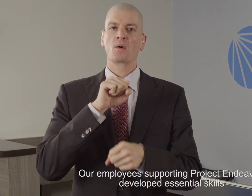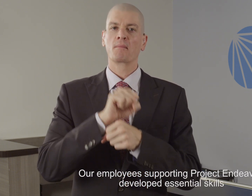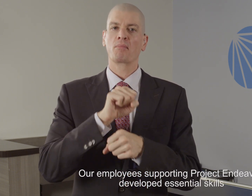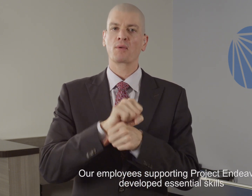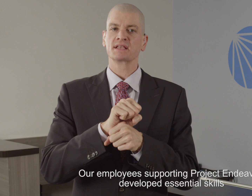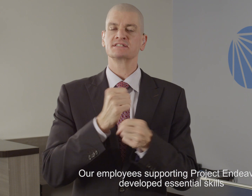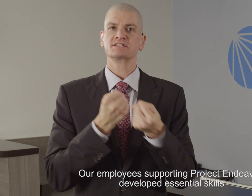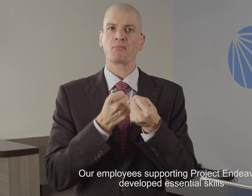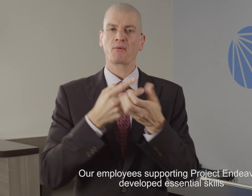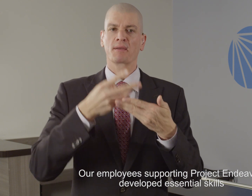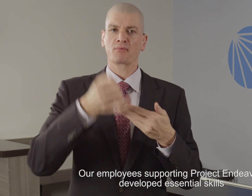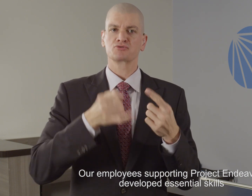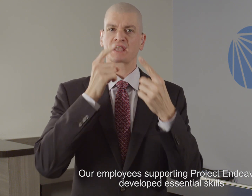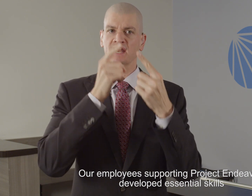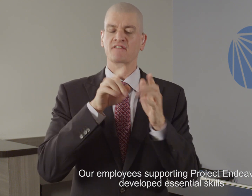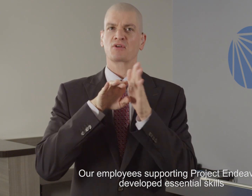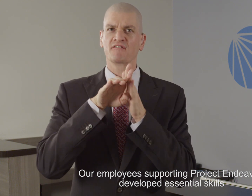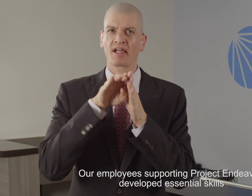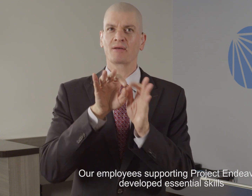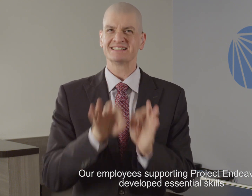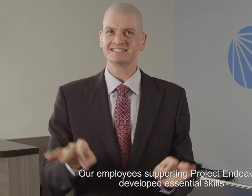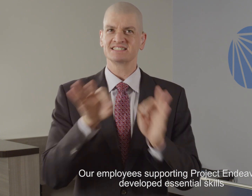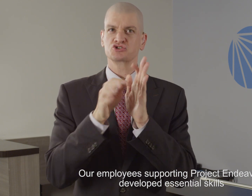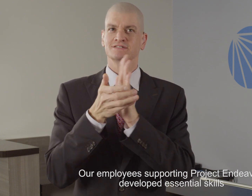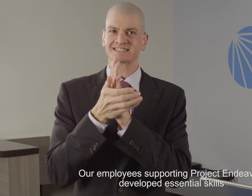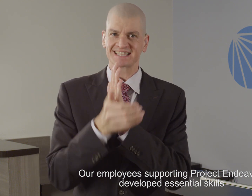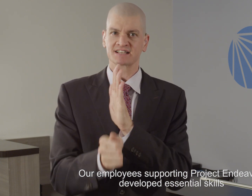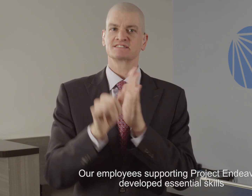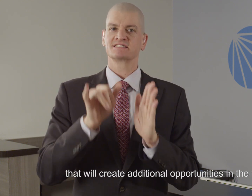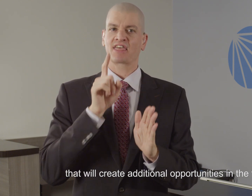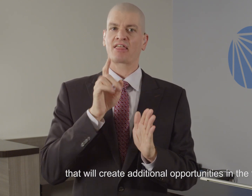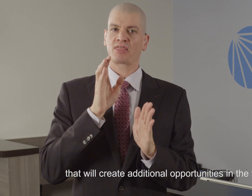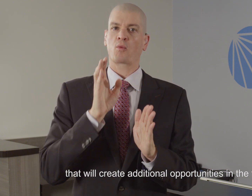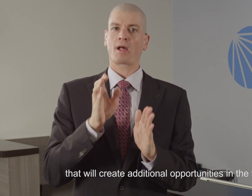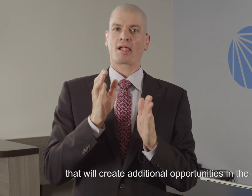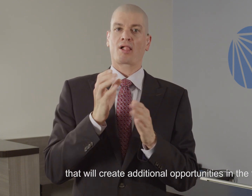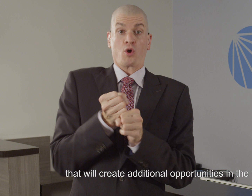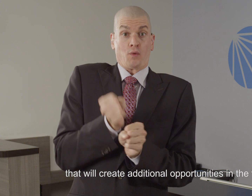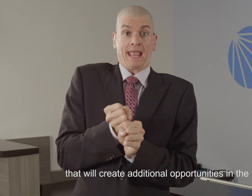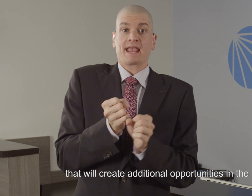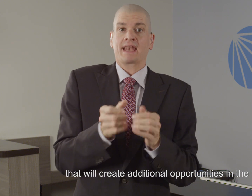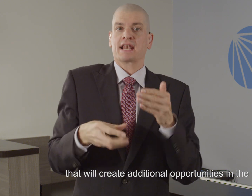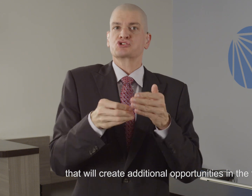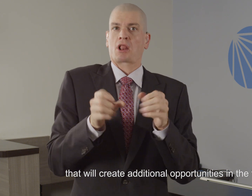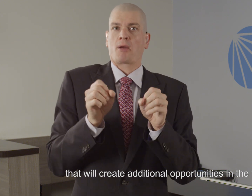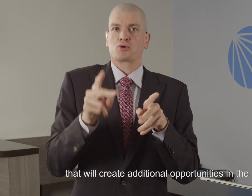Our employees, supporting Project Endeavor, developed essential skills that will create additional opportunities in the